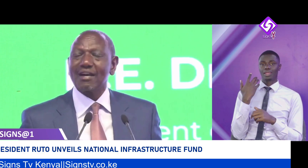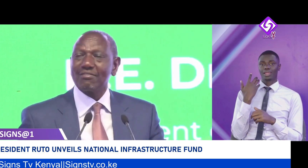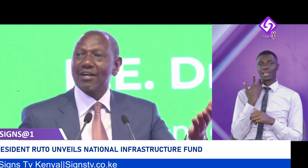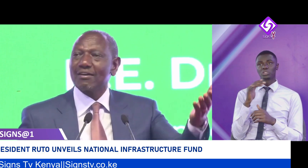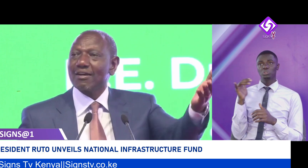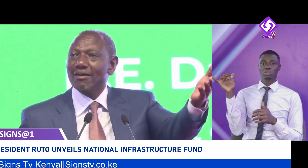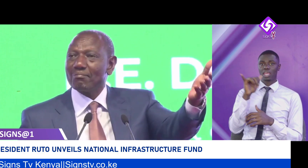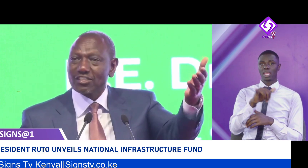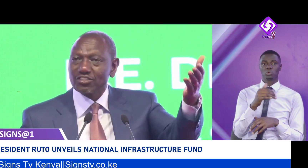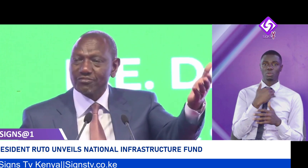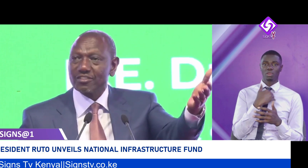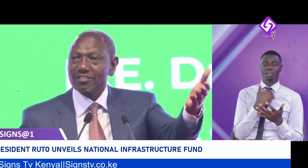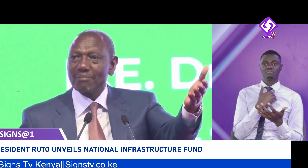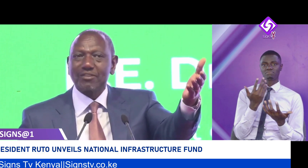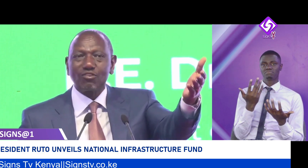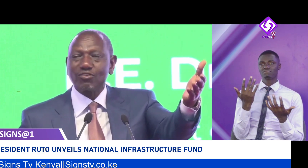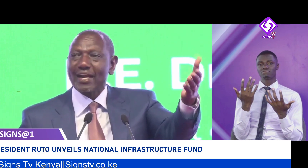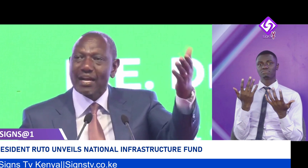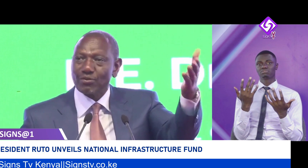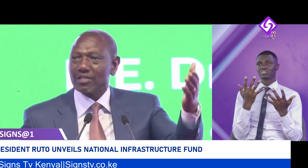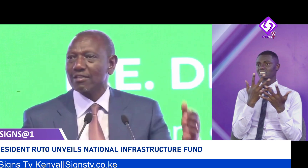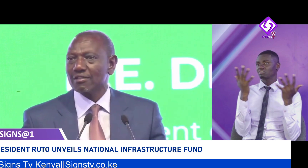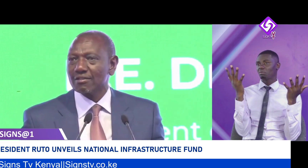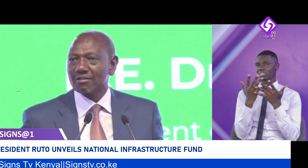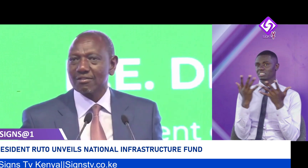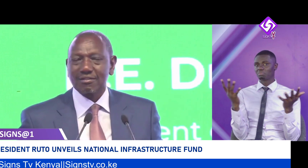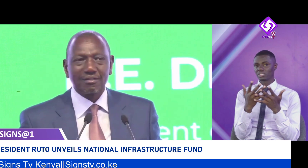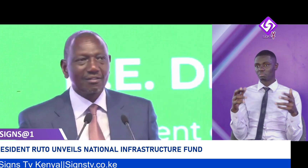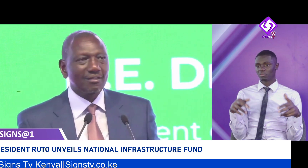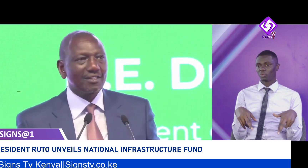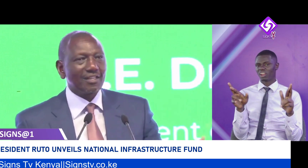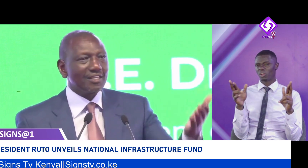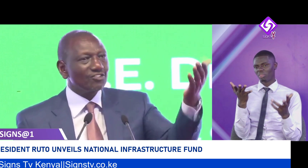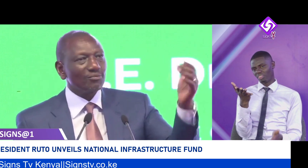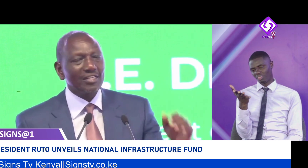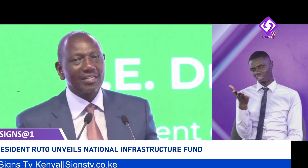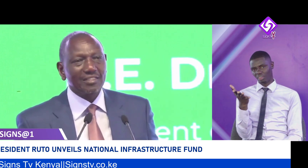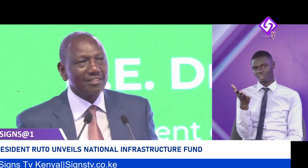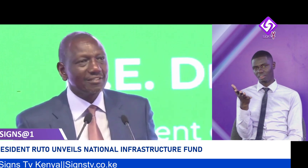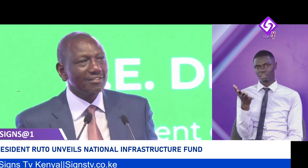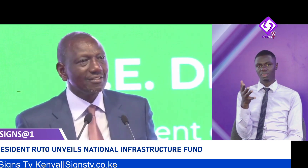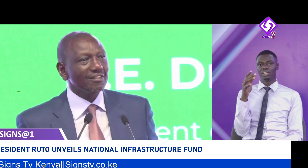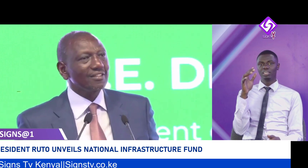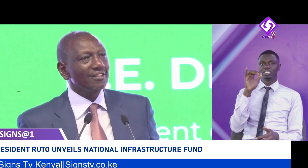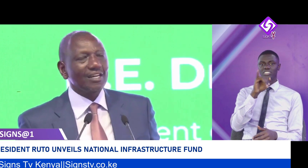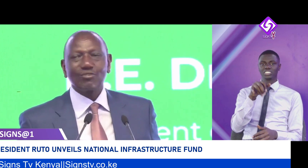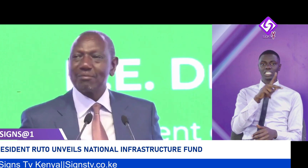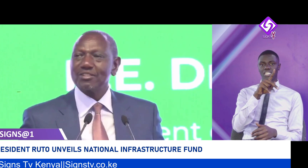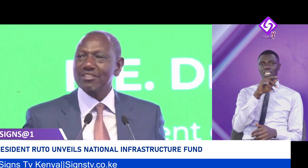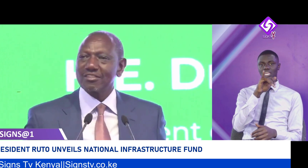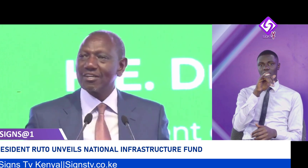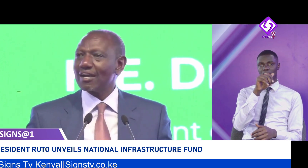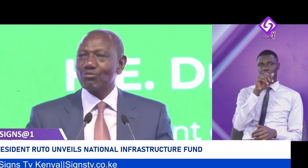have a makeshift something on the runway in Jomo Kenyatta. And we are busy with